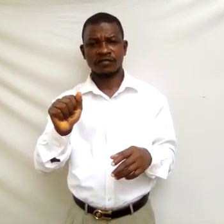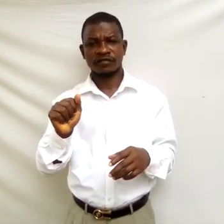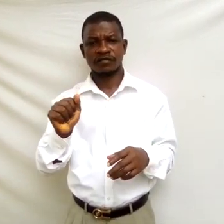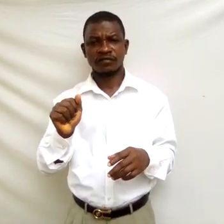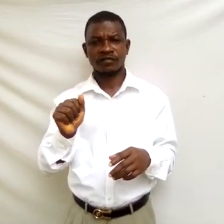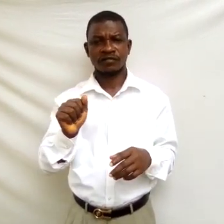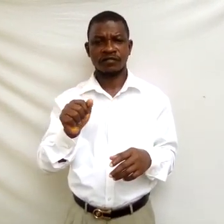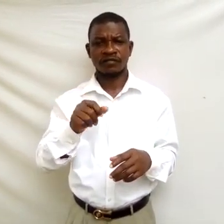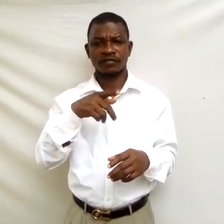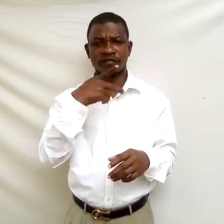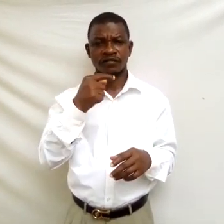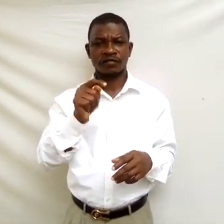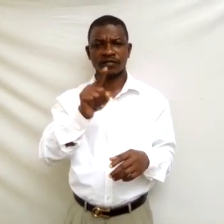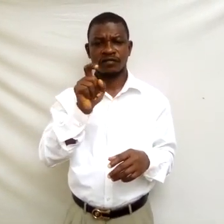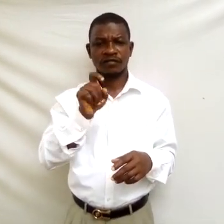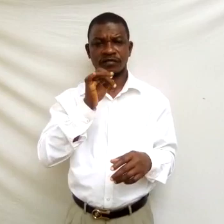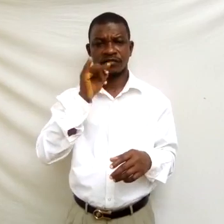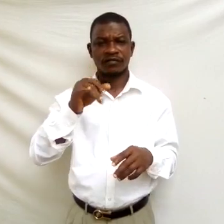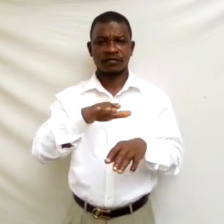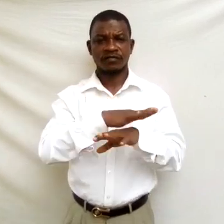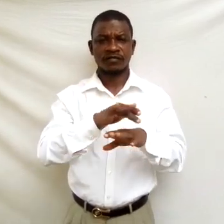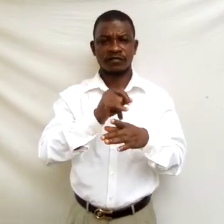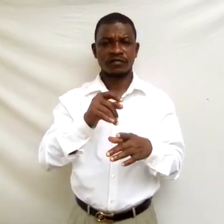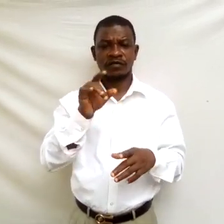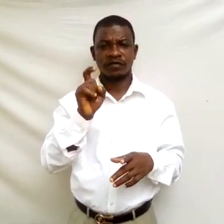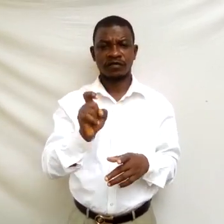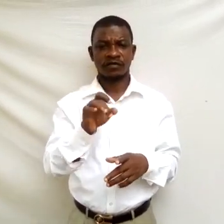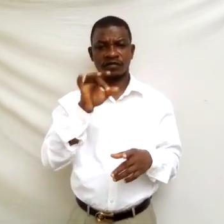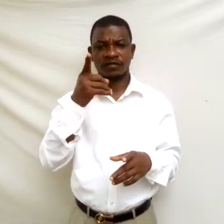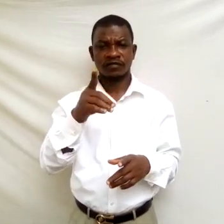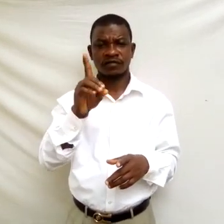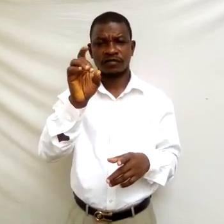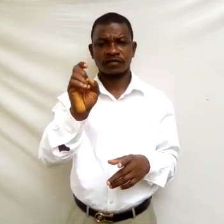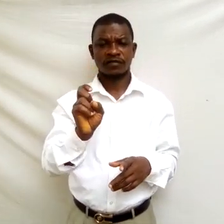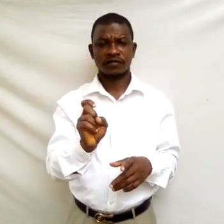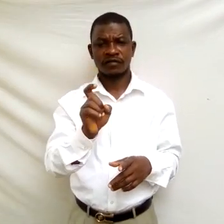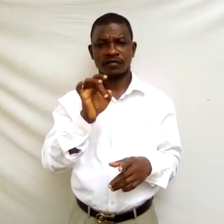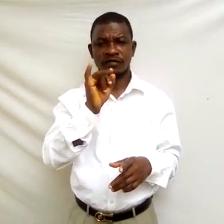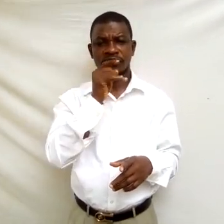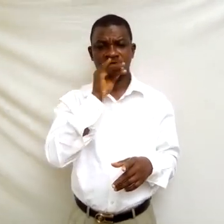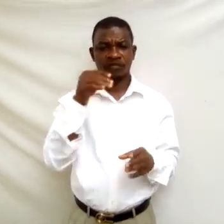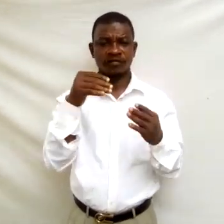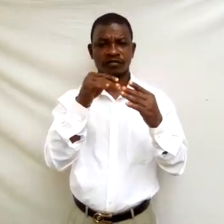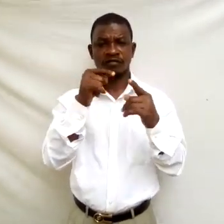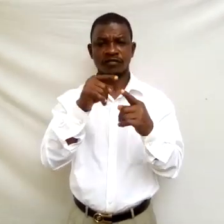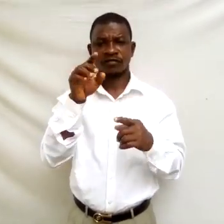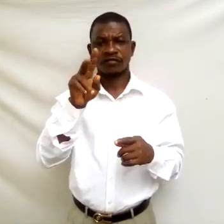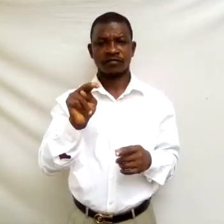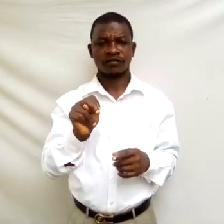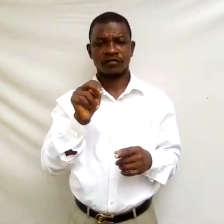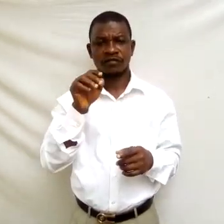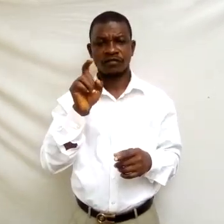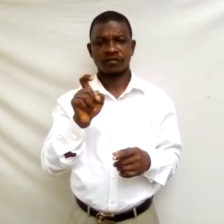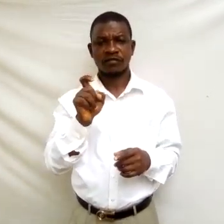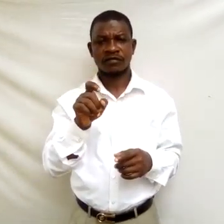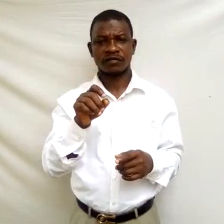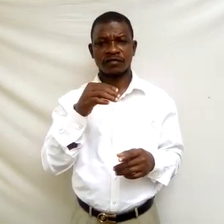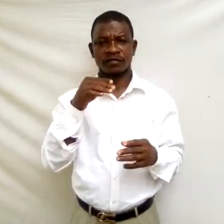The x raised power n dx is equal to n x raised power